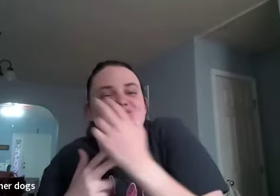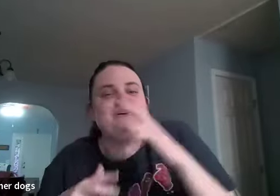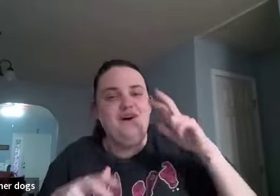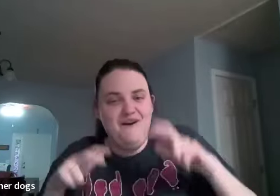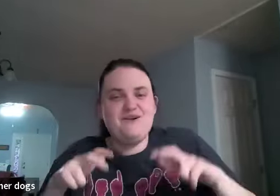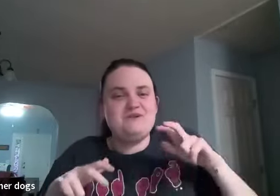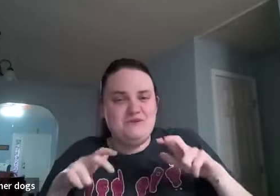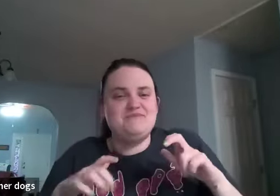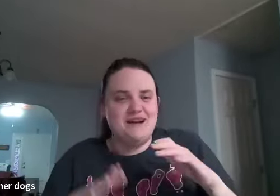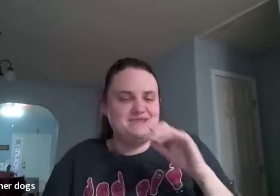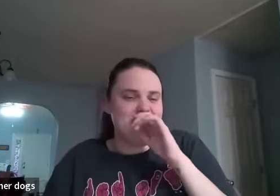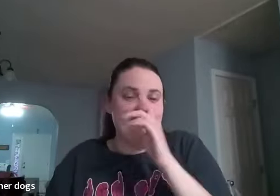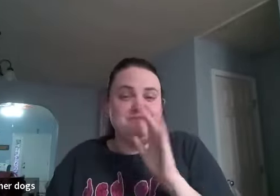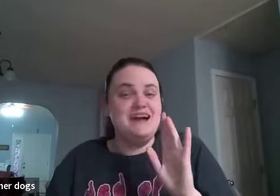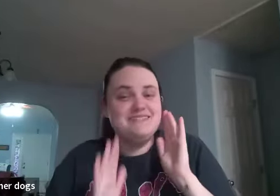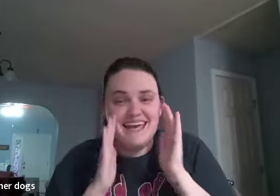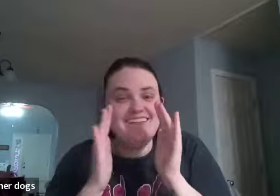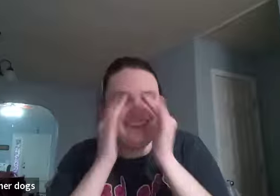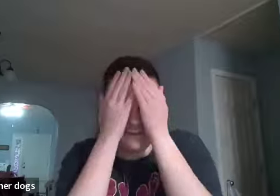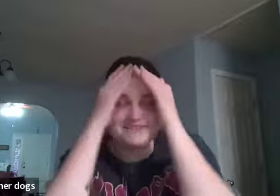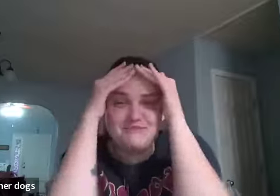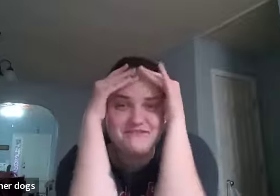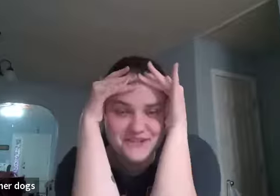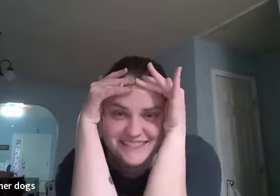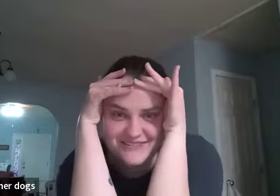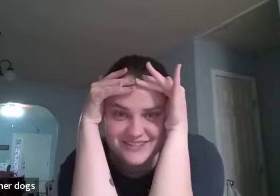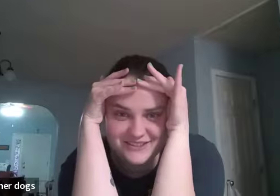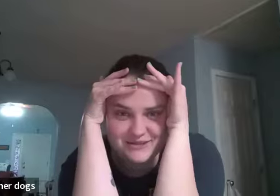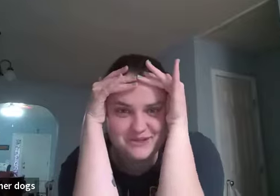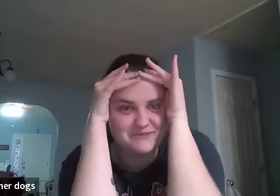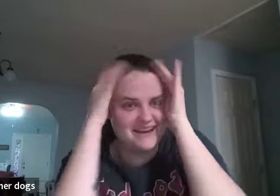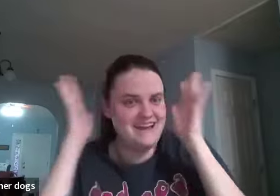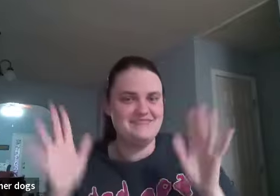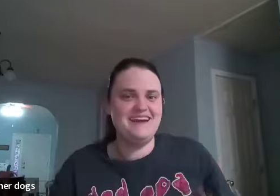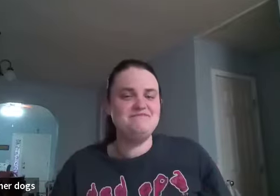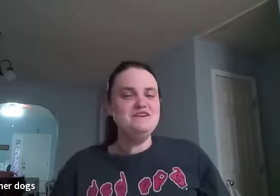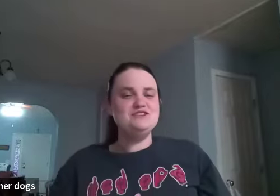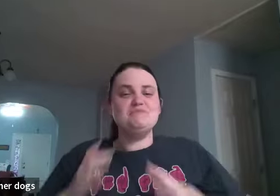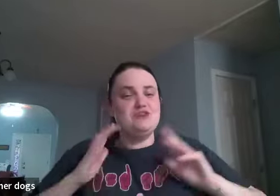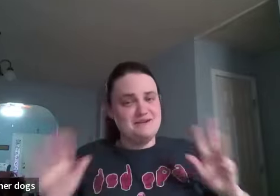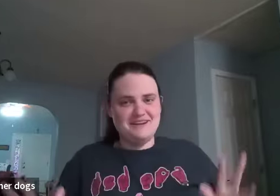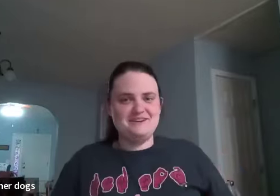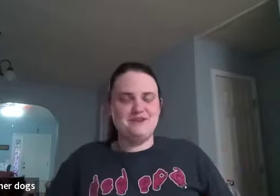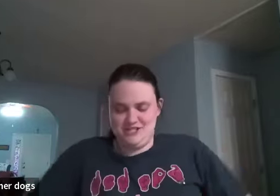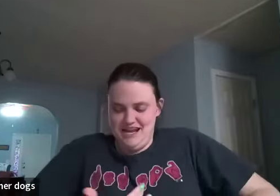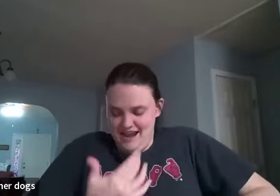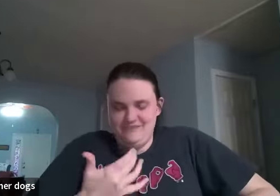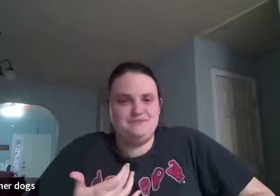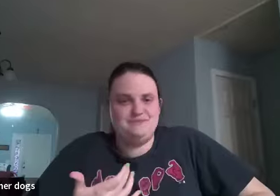most awkward way possible. And I mean, I'm telling you guys, it's my first day of internship too, might I add, okay? So I'm trying to make a good impression, and I have these